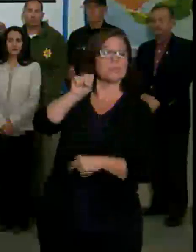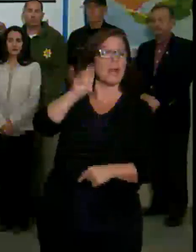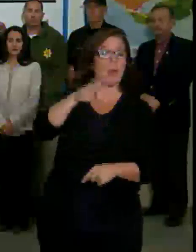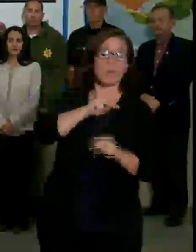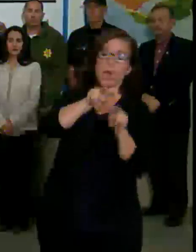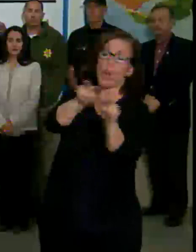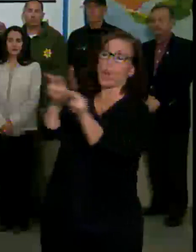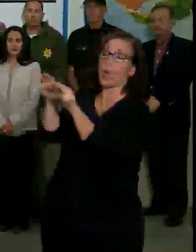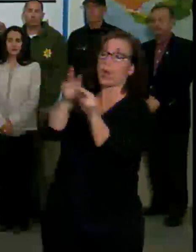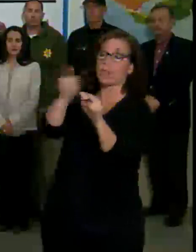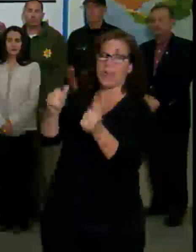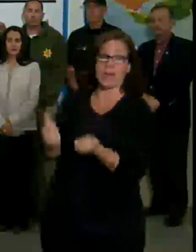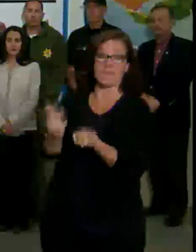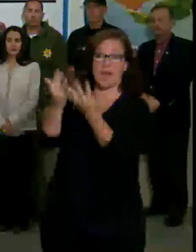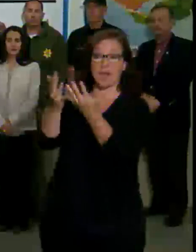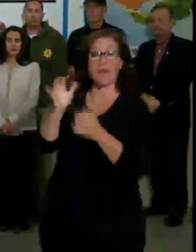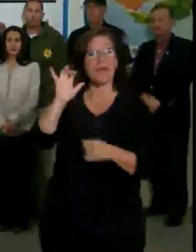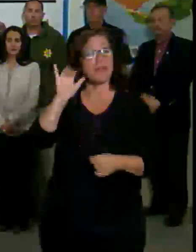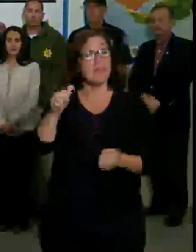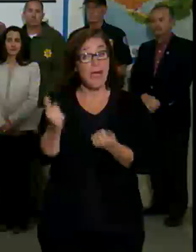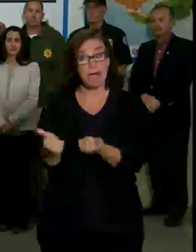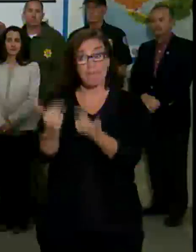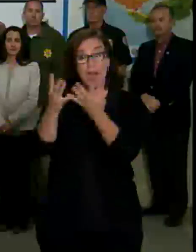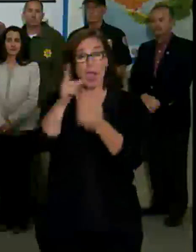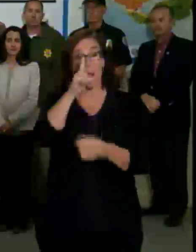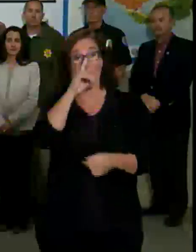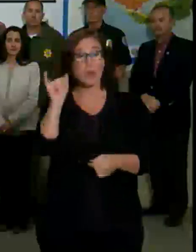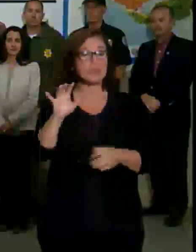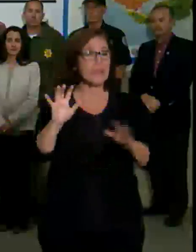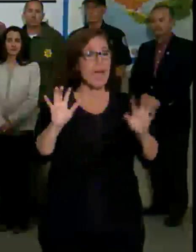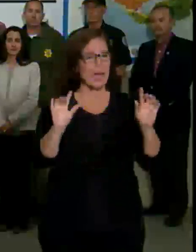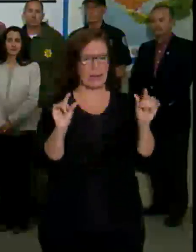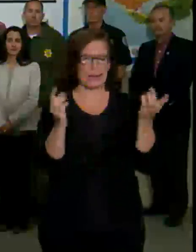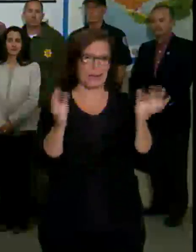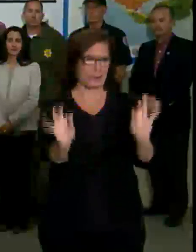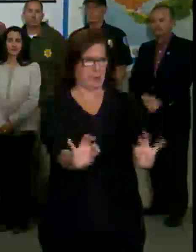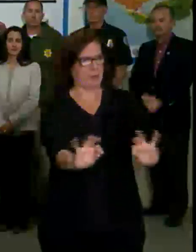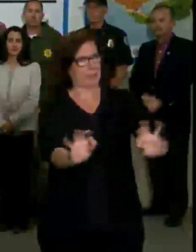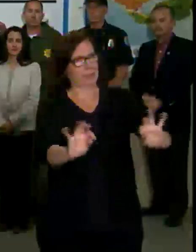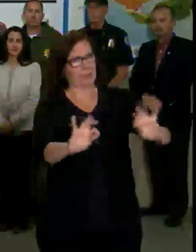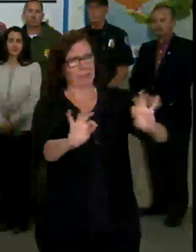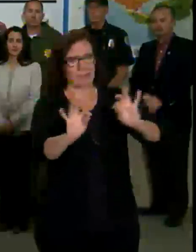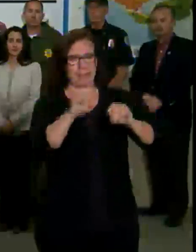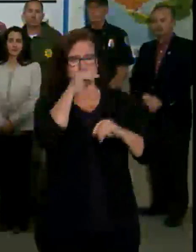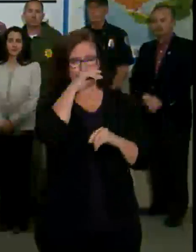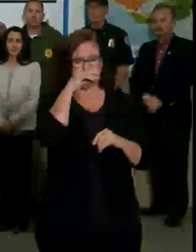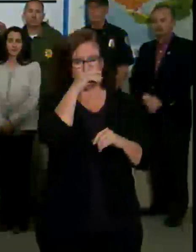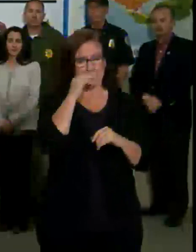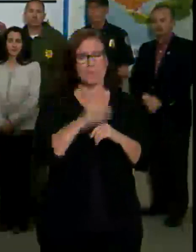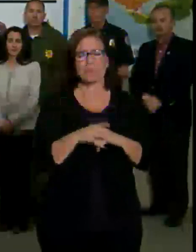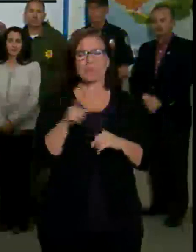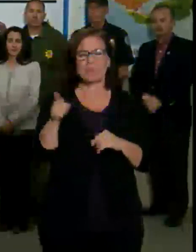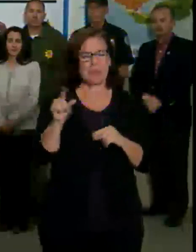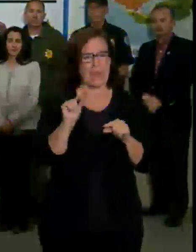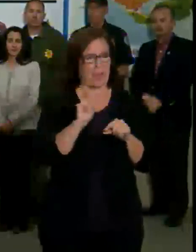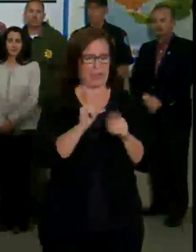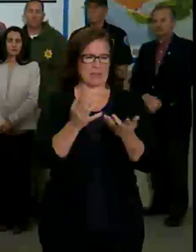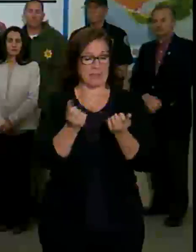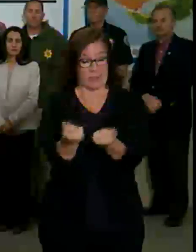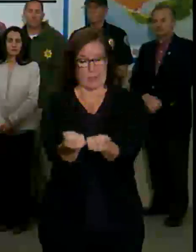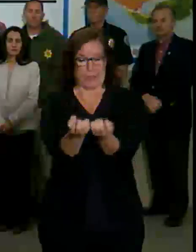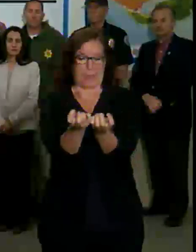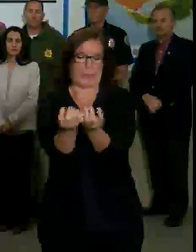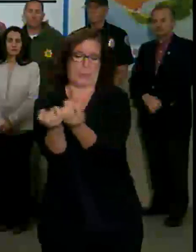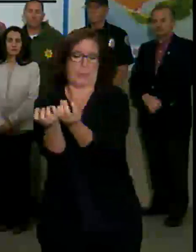the fire looks very benign. The tongues of flame are real tiny. It doesn't appear to move much, and in fact,